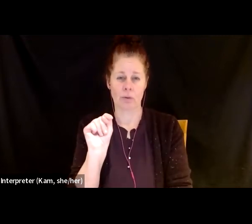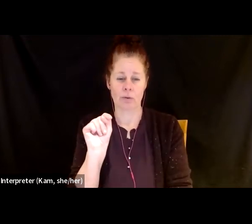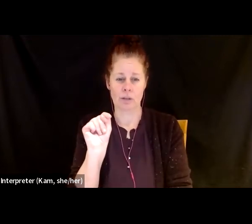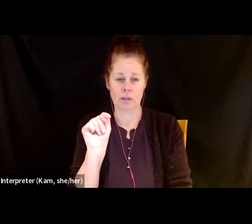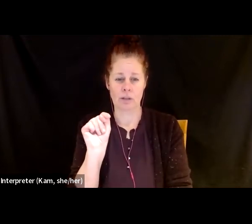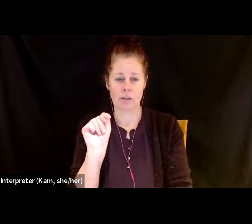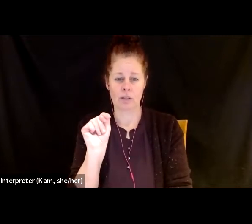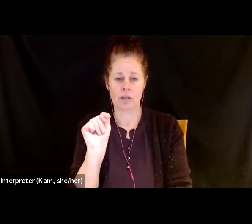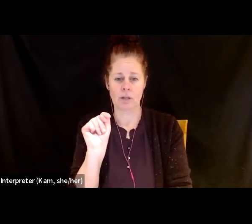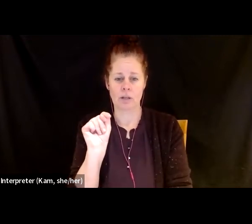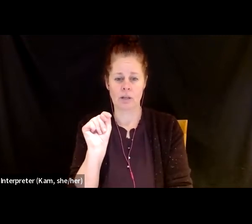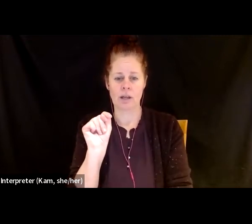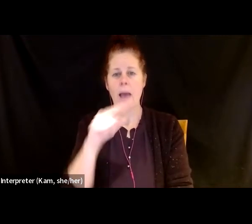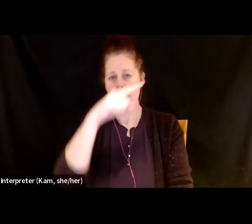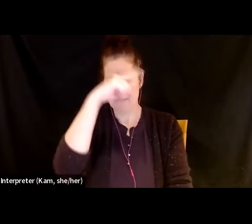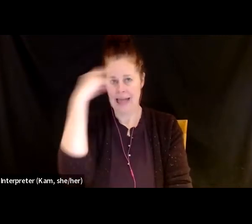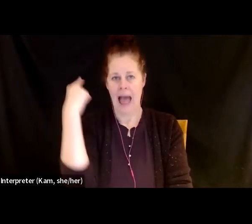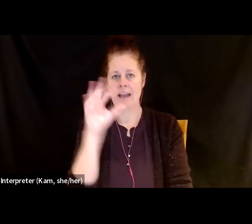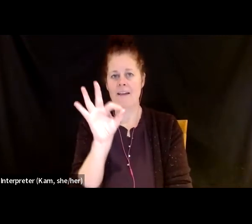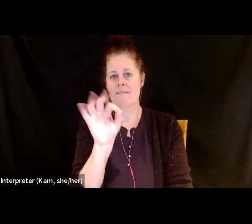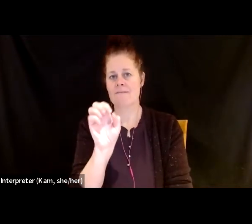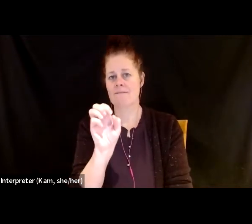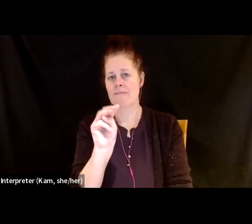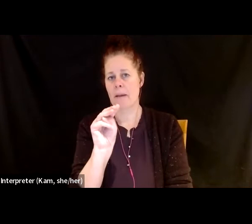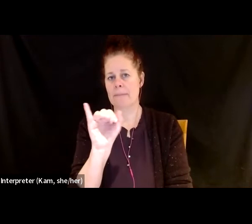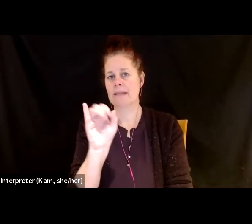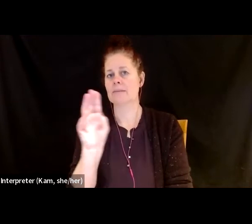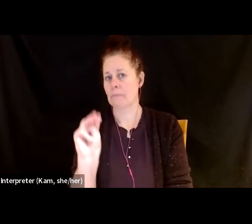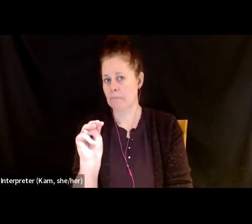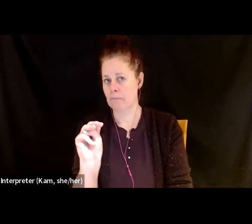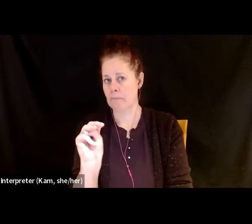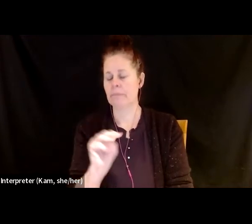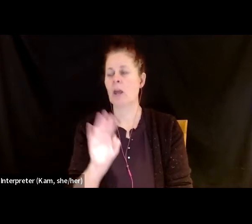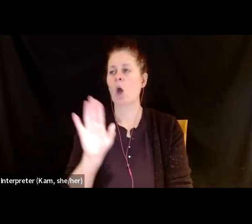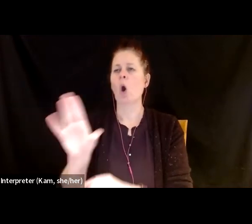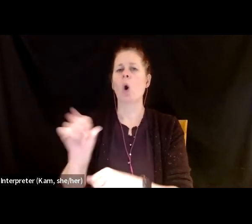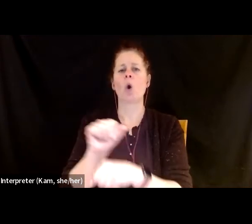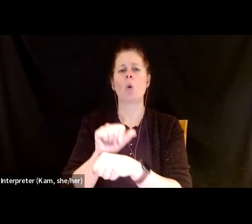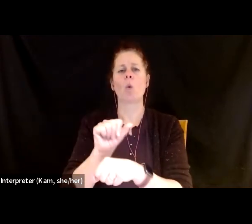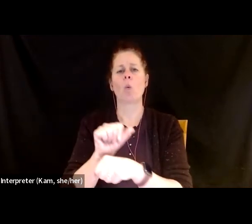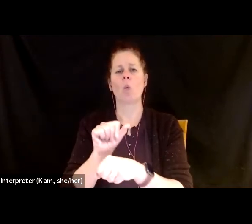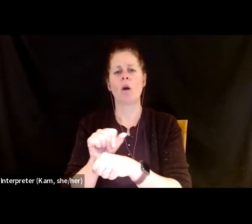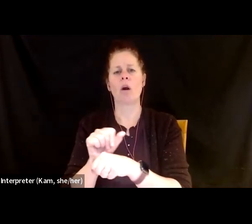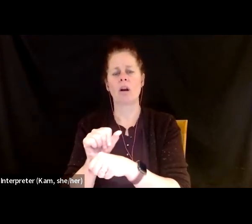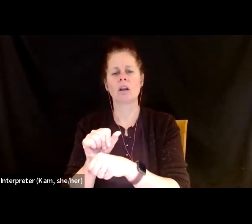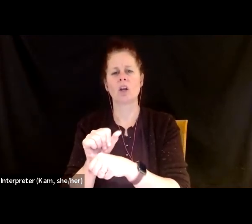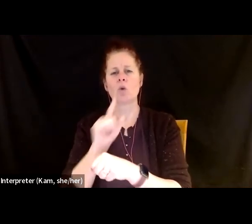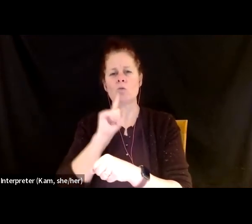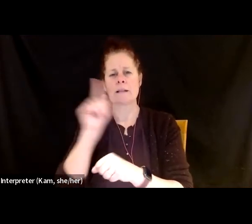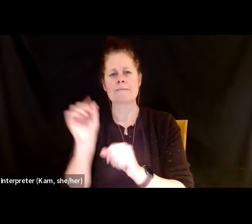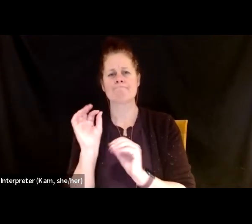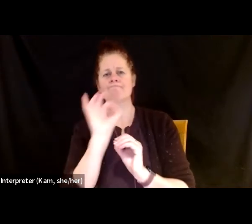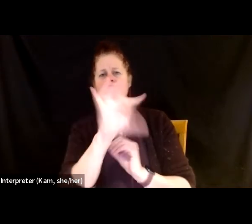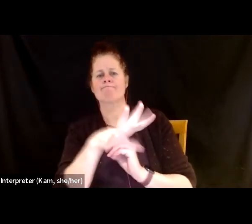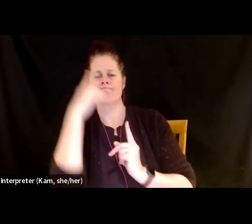Waters' Development Day work enlightened how we can deepen our understanding of identity, intersectionality,